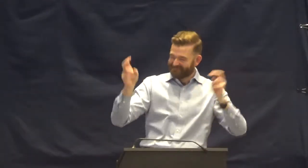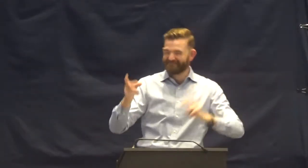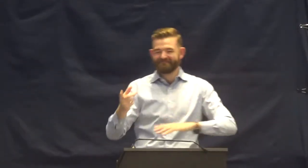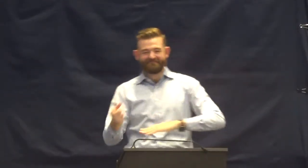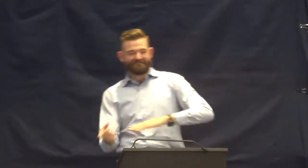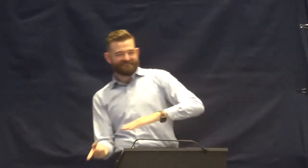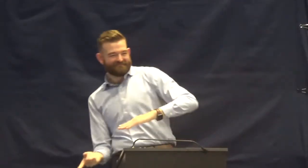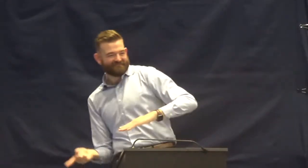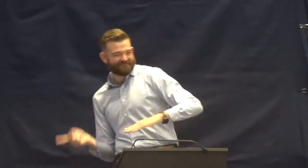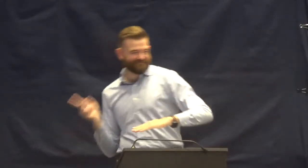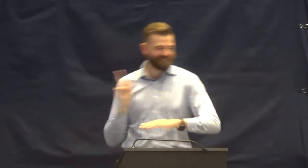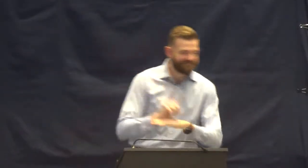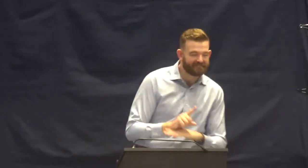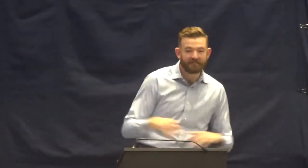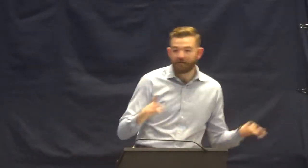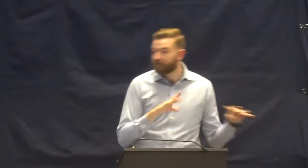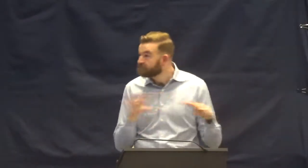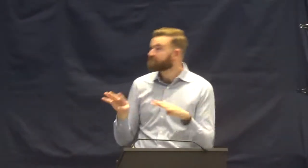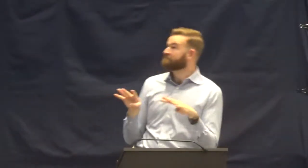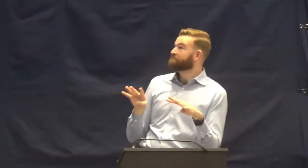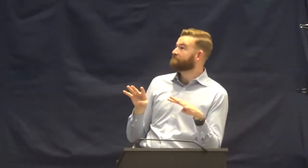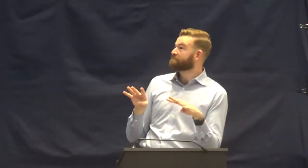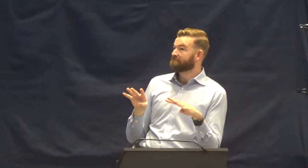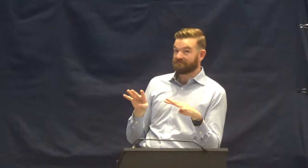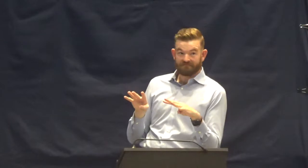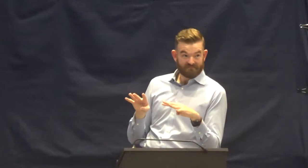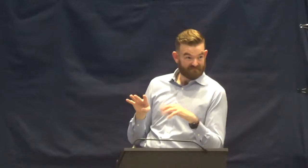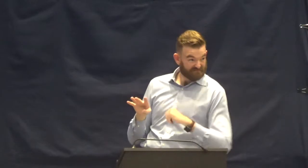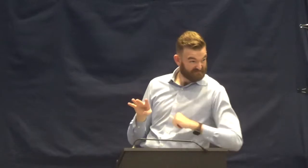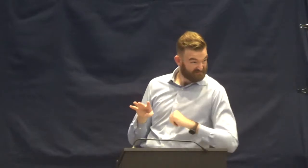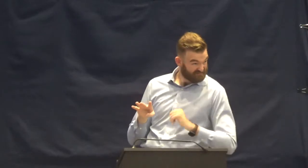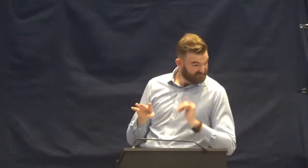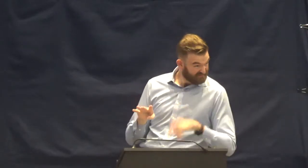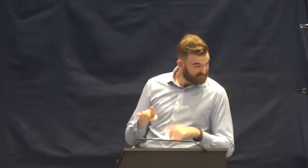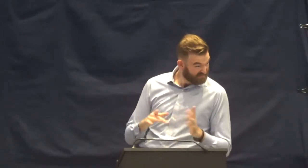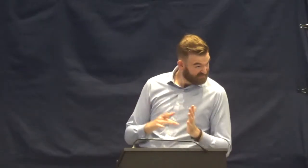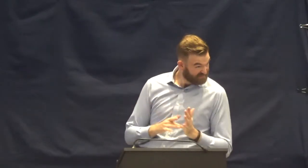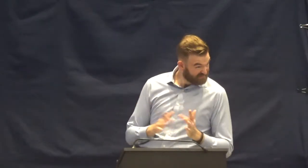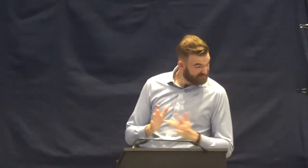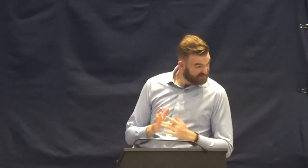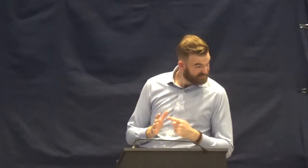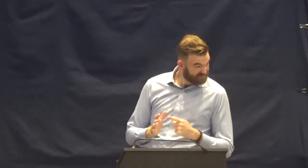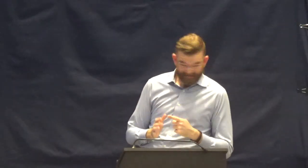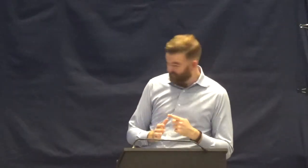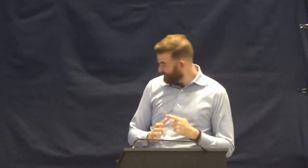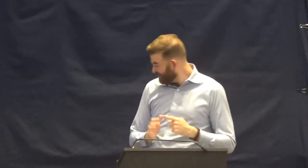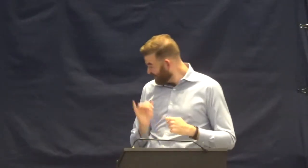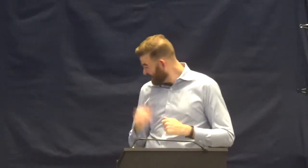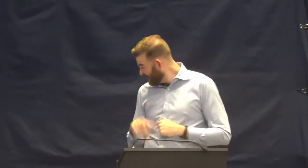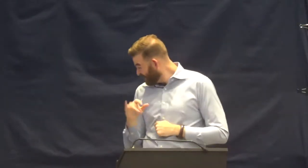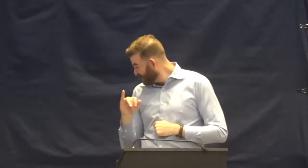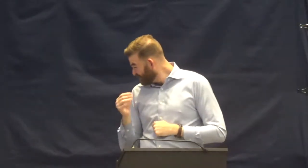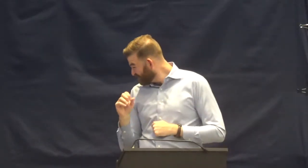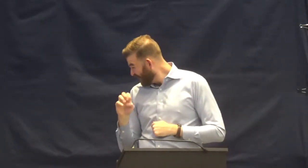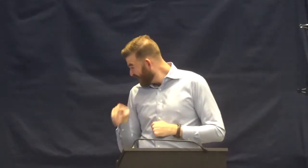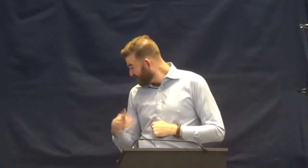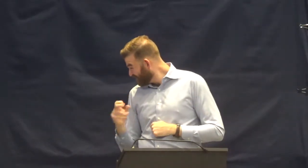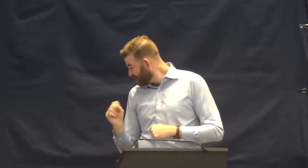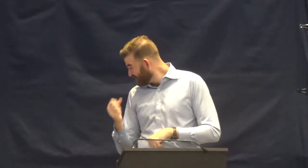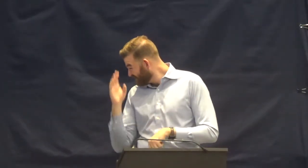his home church, so to speak. He stands up, all eyes are on him, and the congregation is saying, is that Jesus?